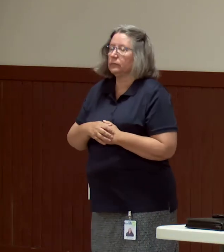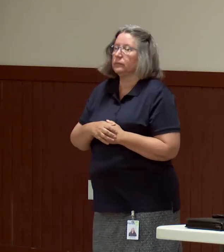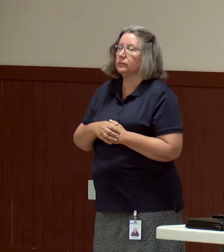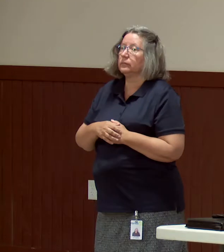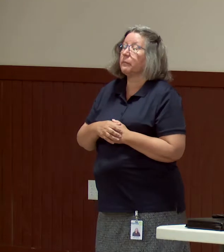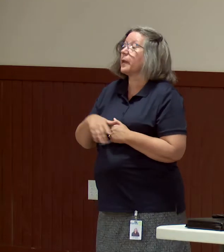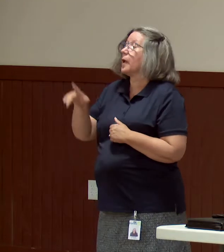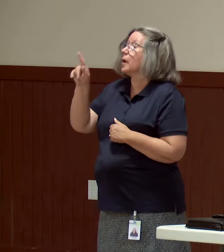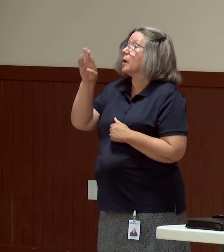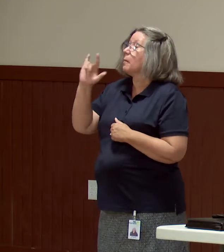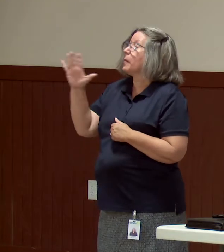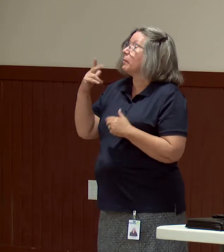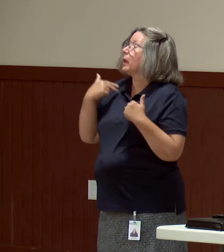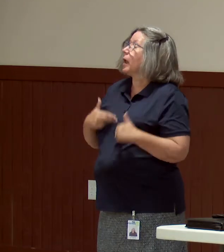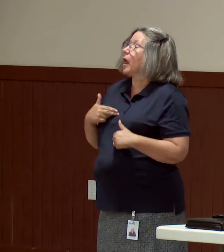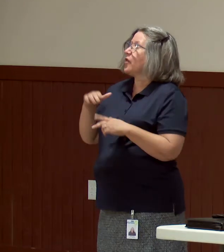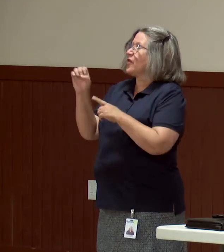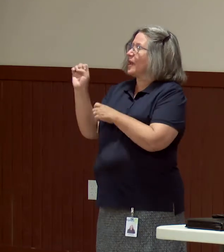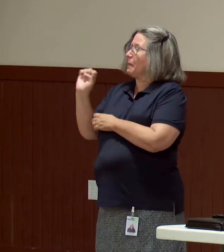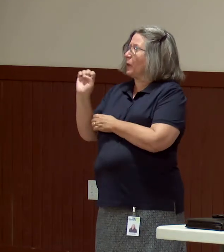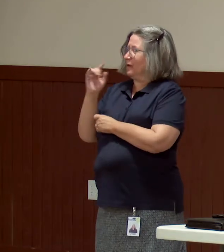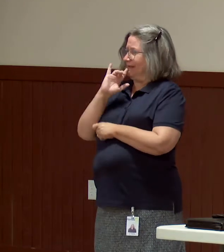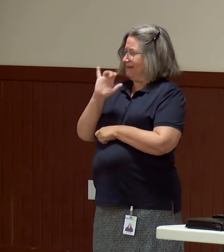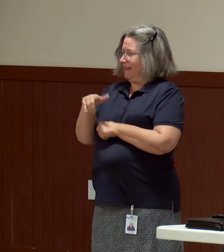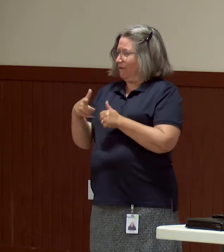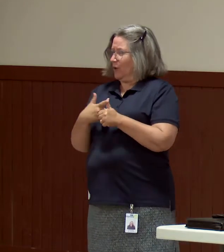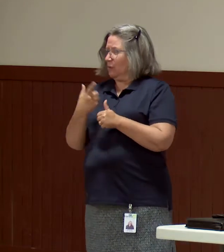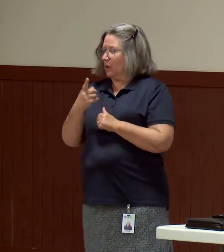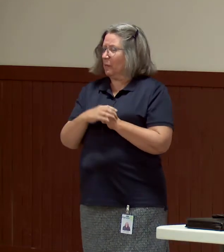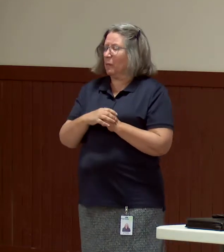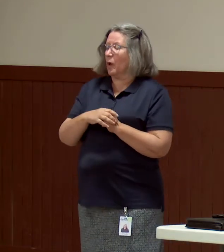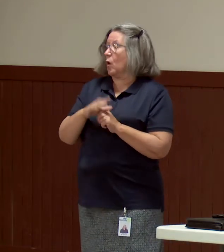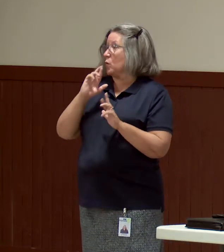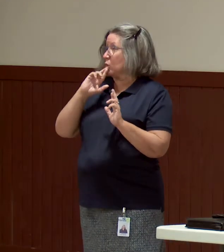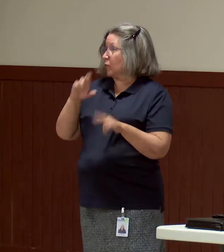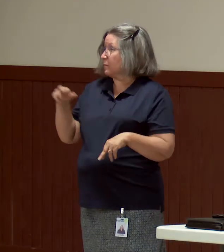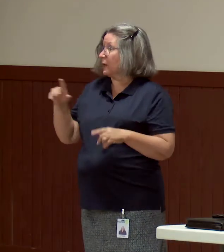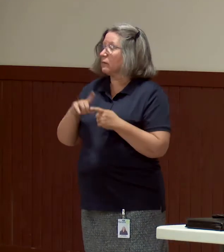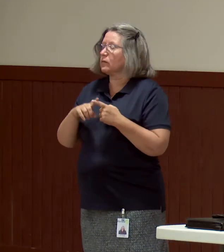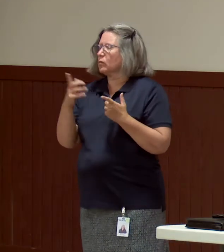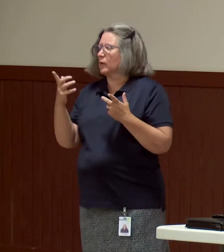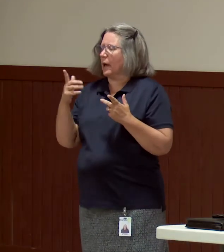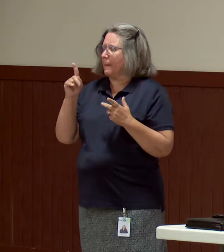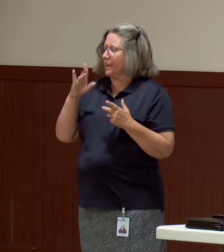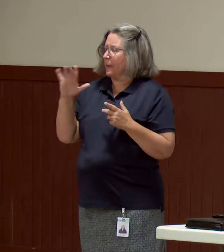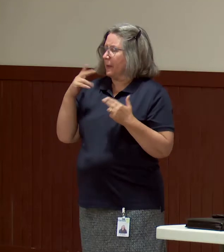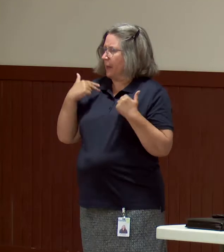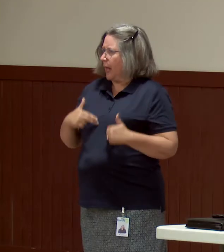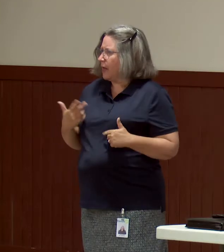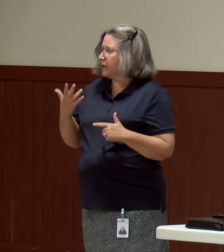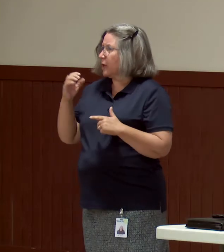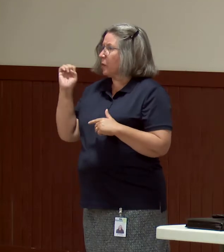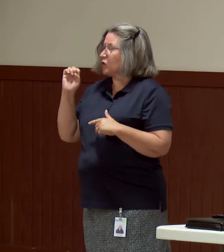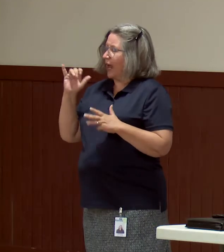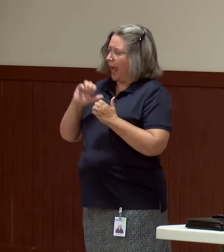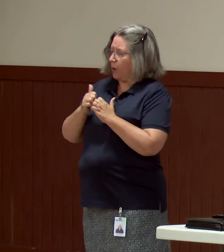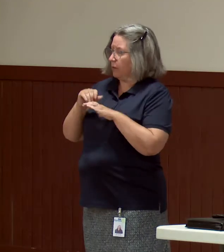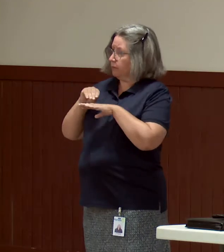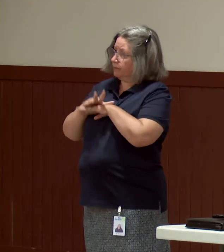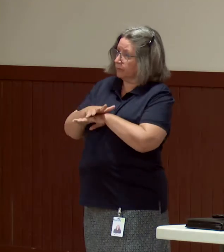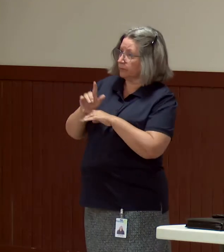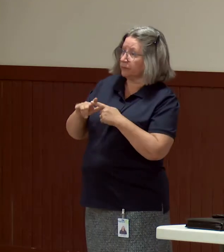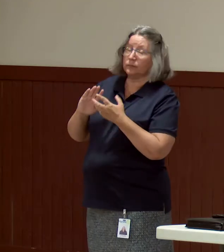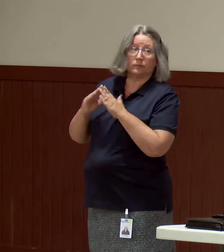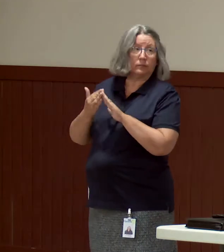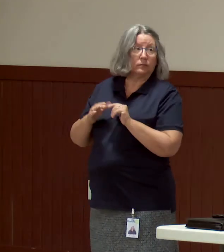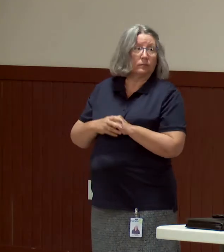emergency goes, again, that first category was to respond to the public health emergency and its negative economic impacts. We've broken those into two here